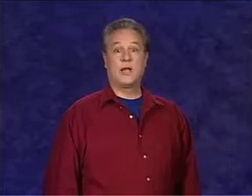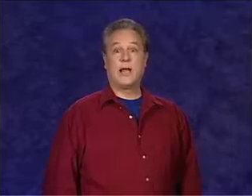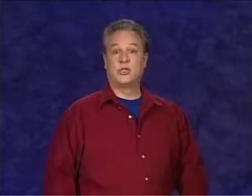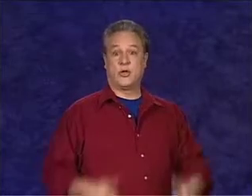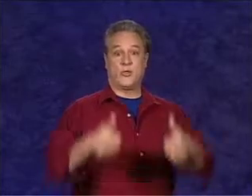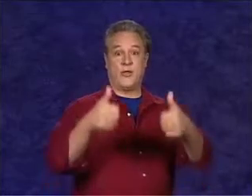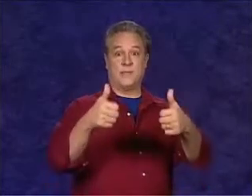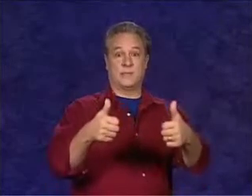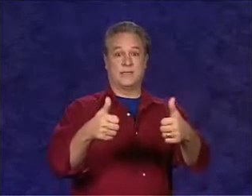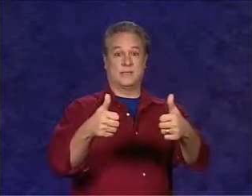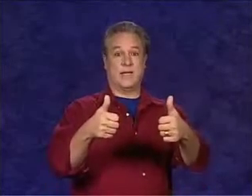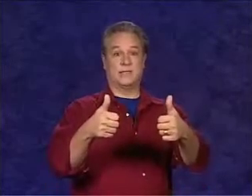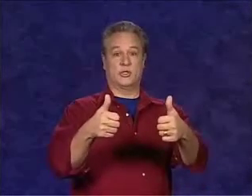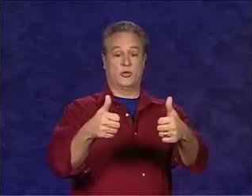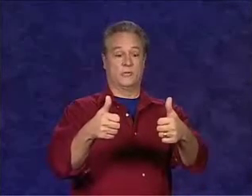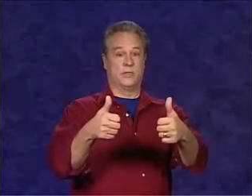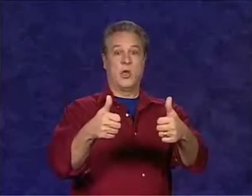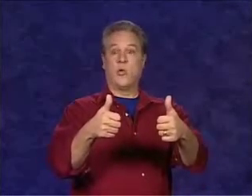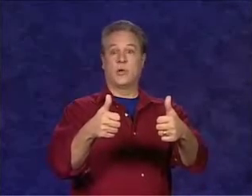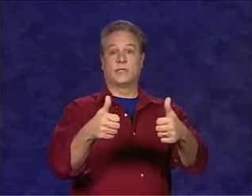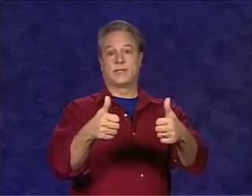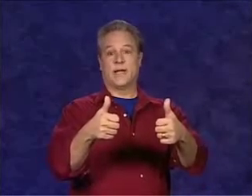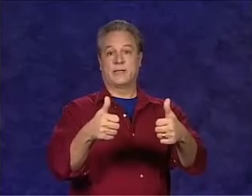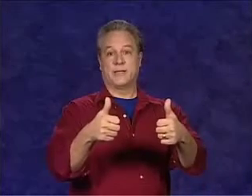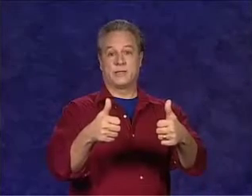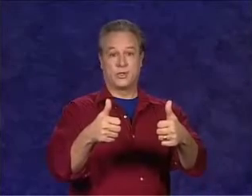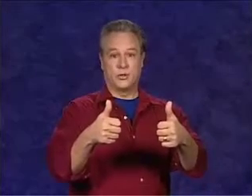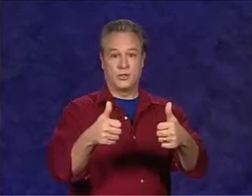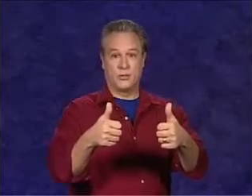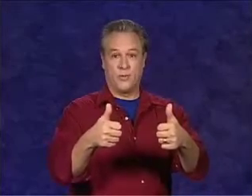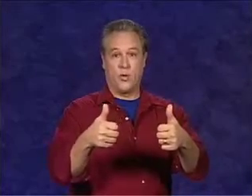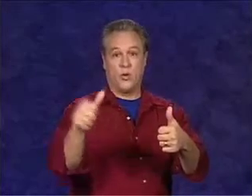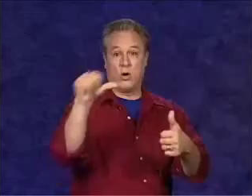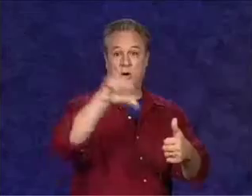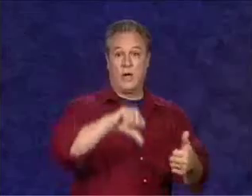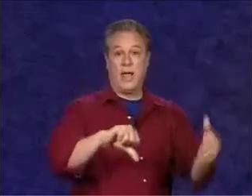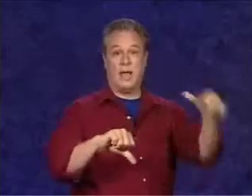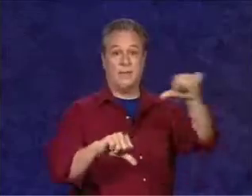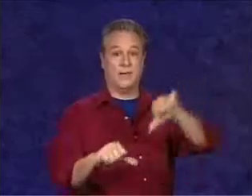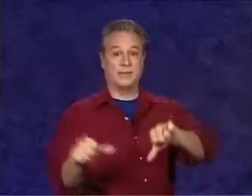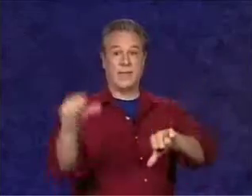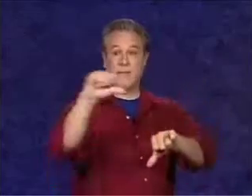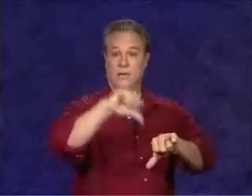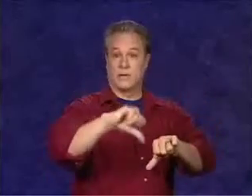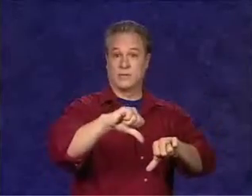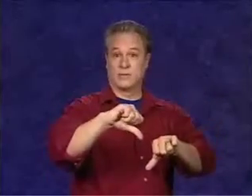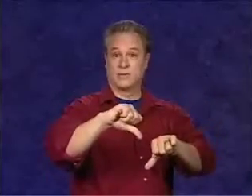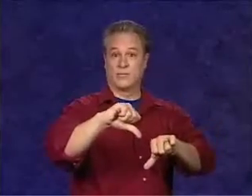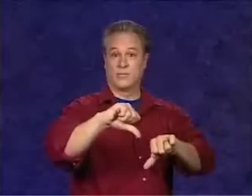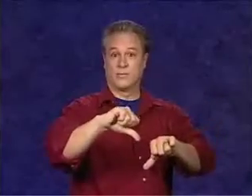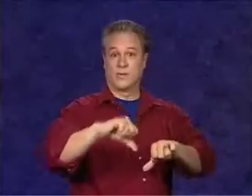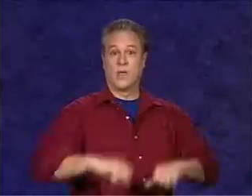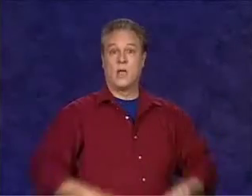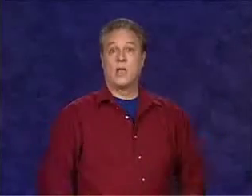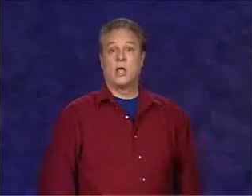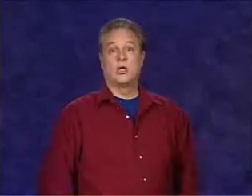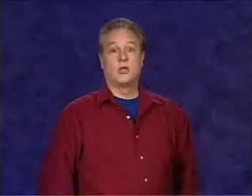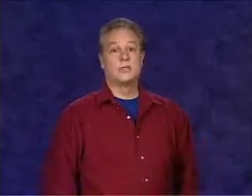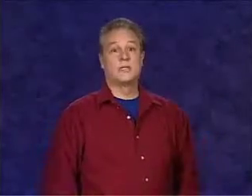Visualize your thumbs as test tubes, which scientists use to pour and mix chemicals. Use the